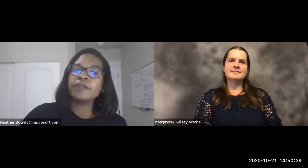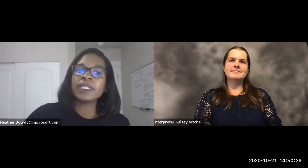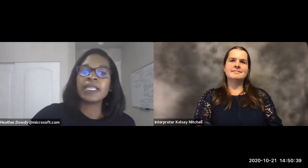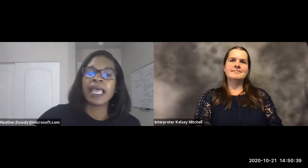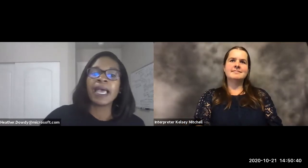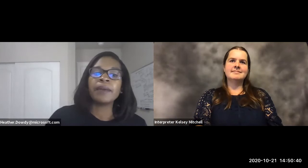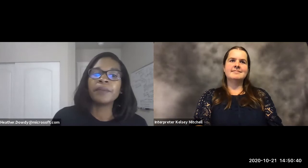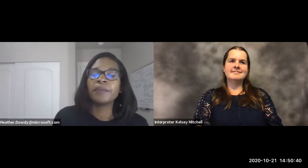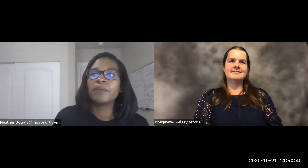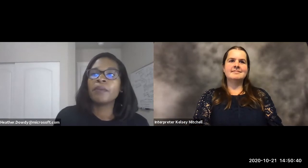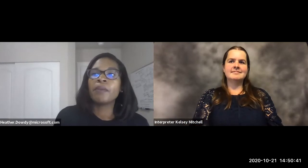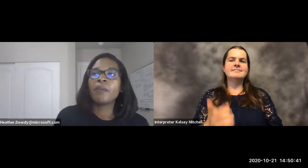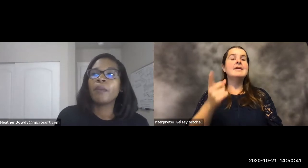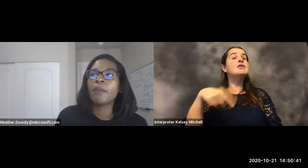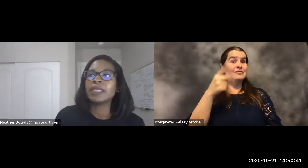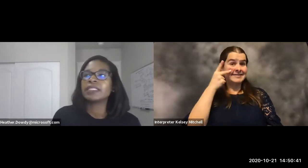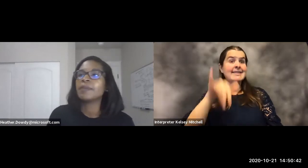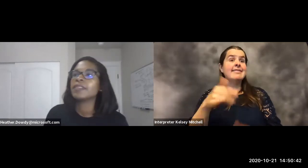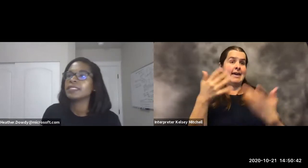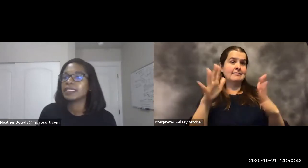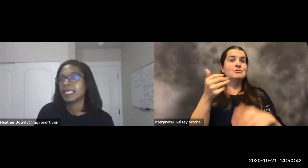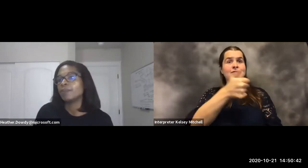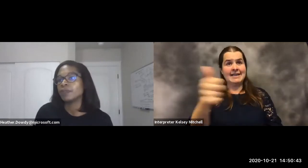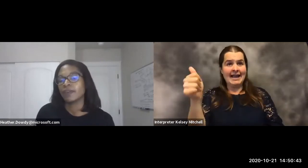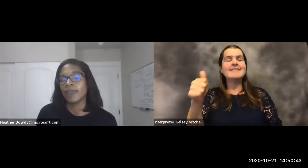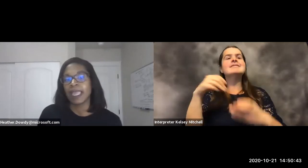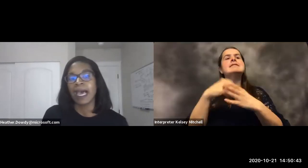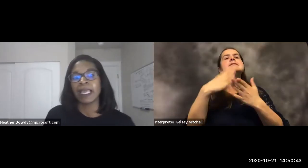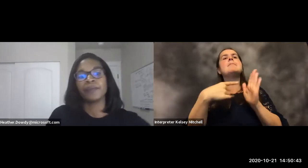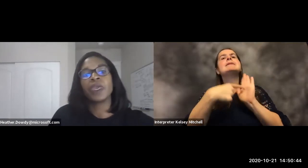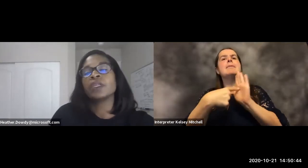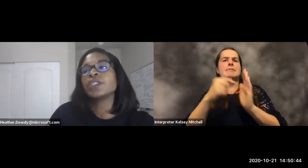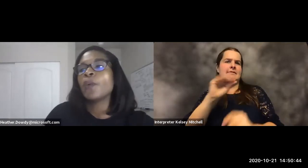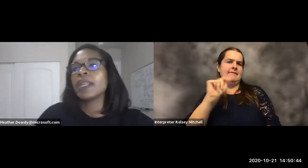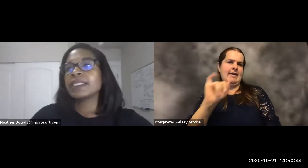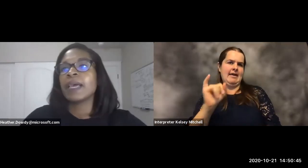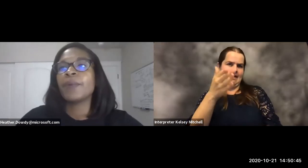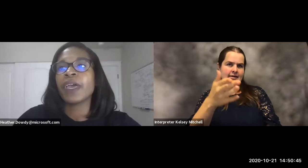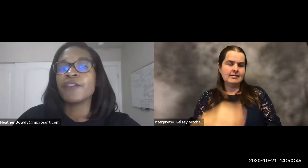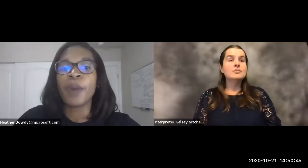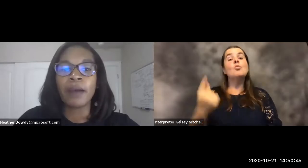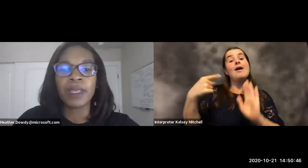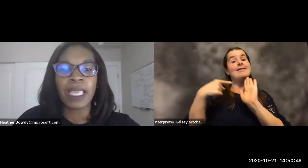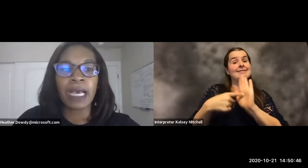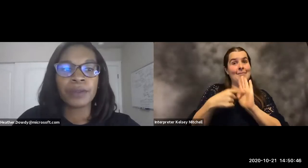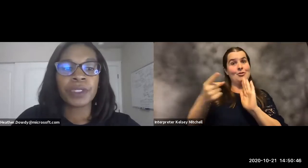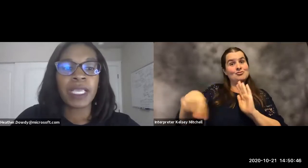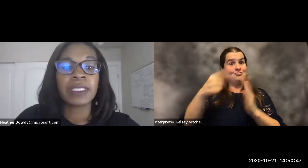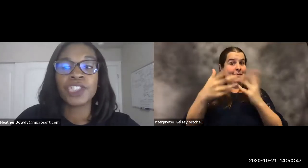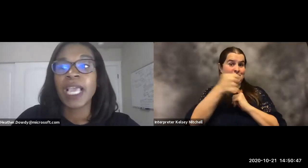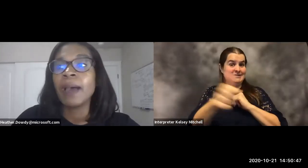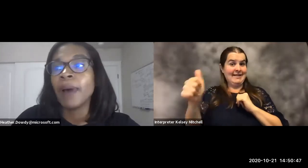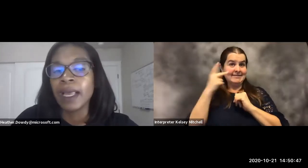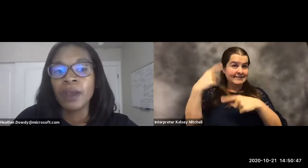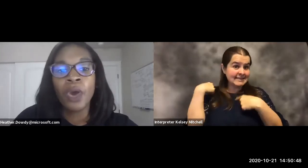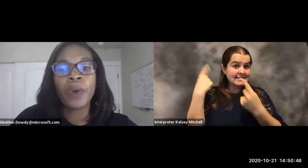And you've seen that in some of these examples of AI. So one example that you've probably encountered is